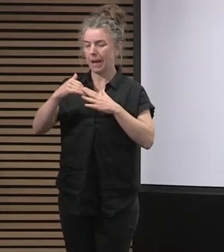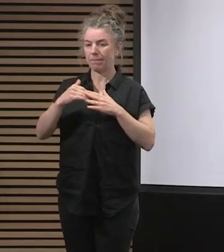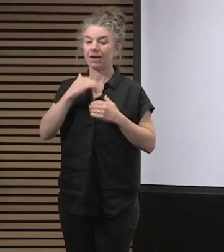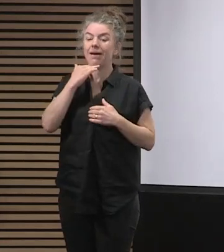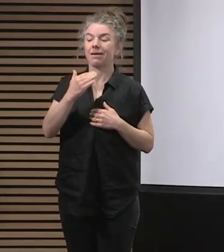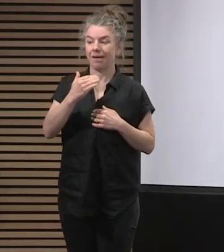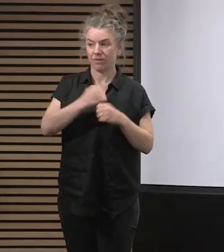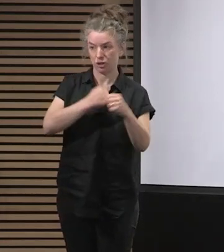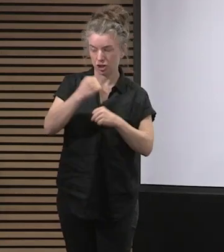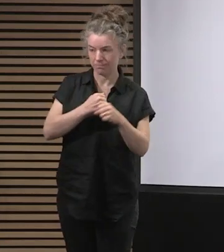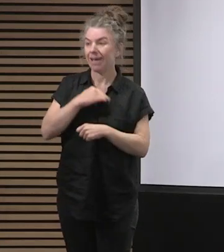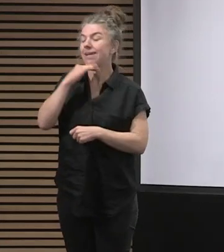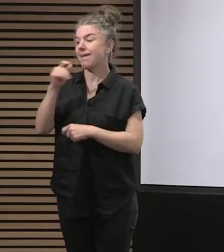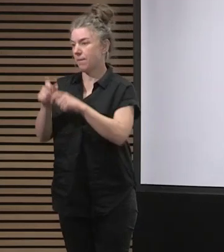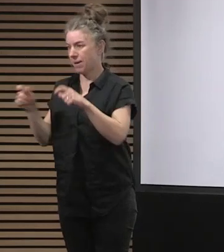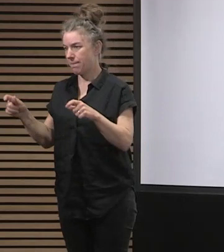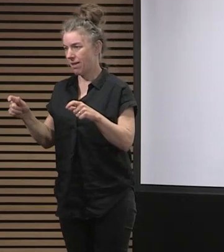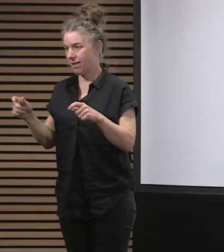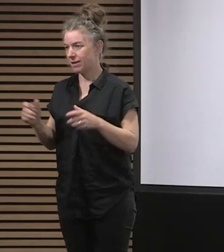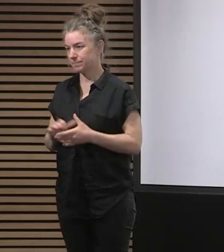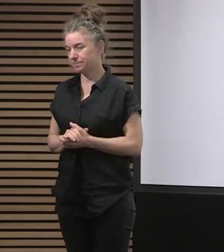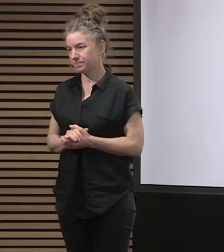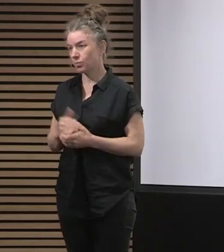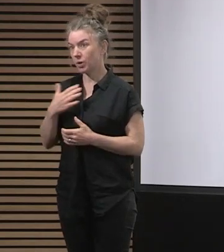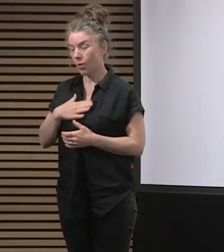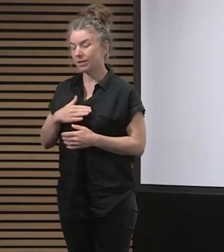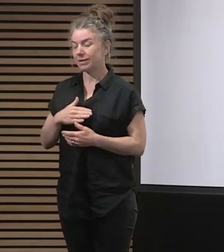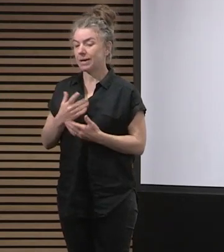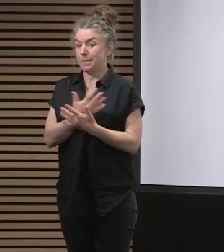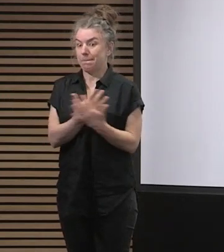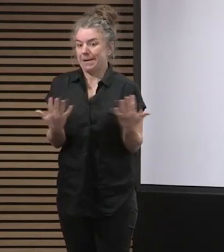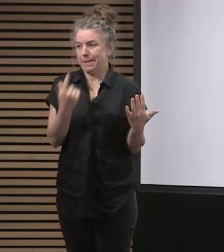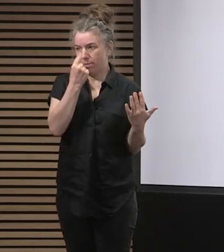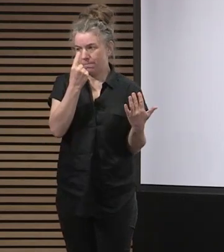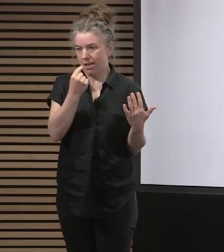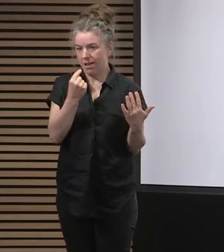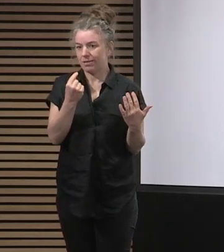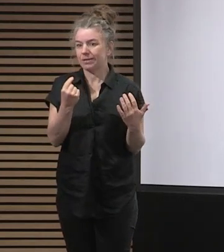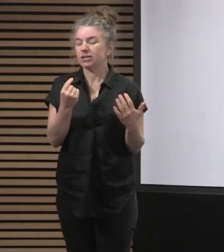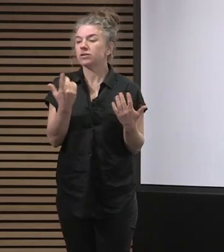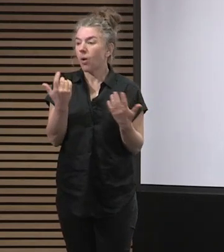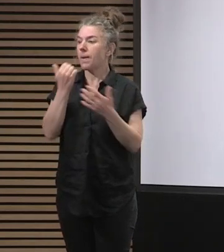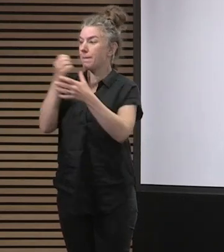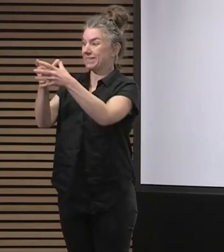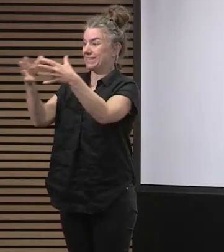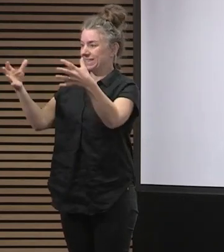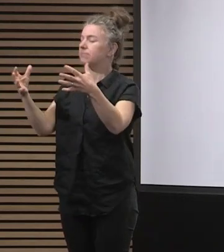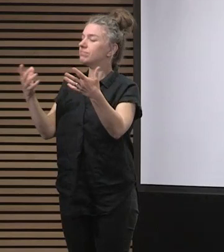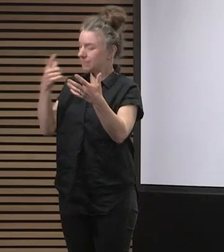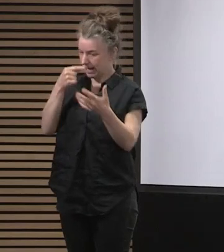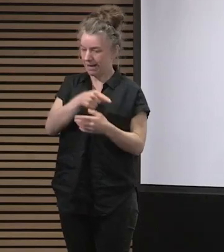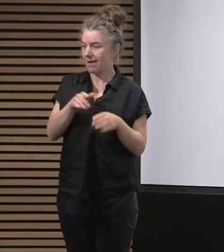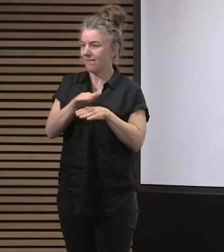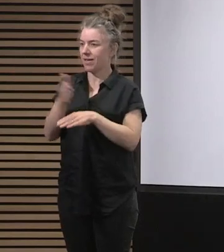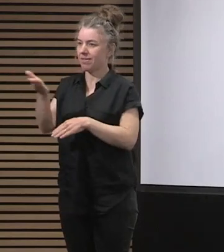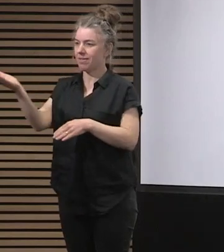much available as is needed or as is possible by the time we do get an increase in cases in our health system.